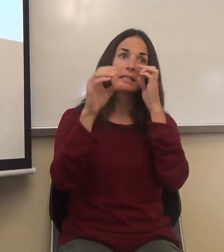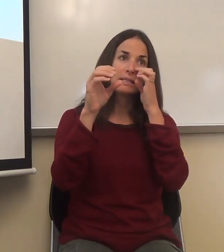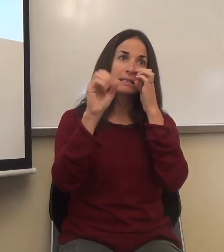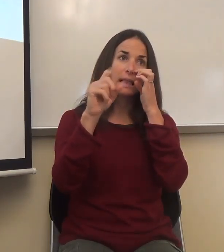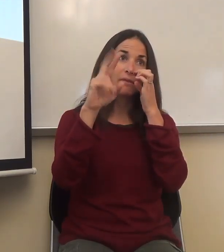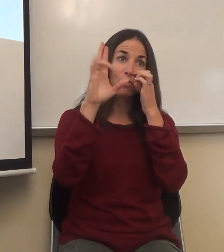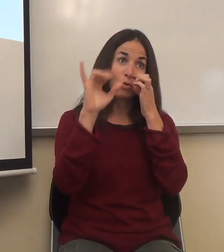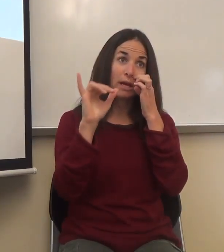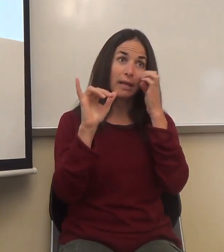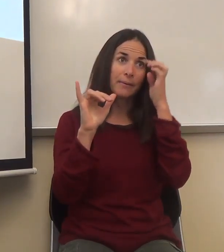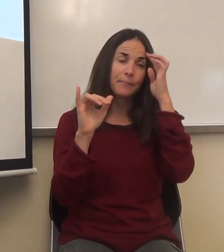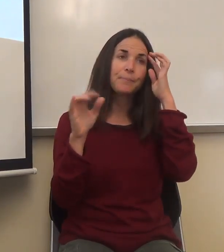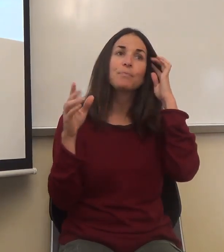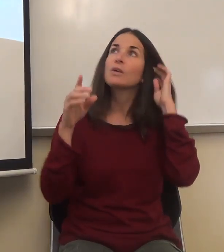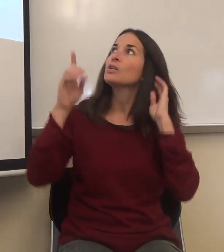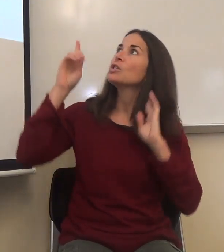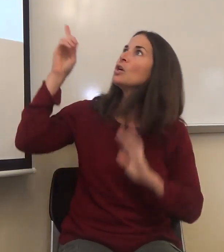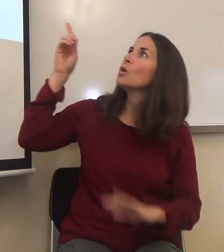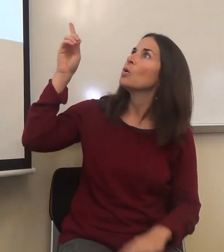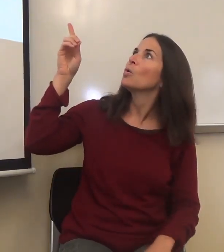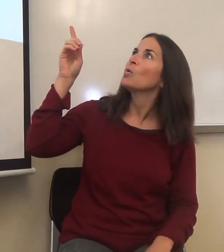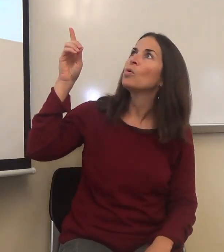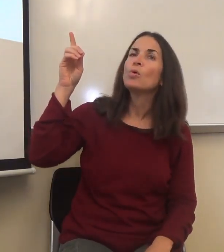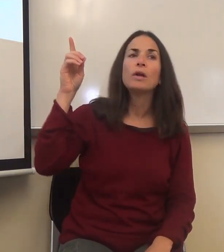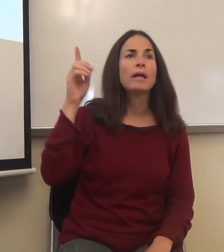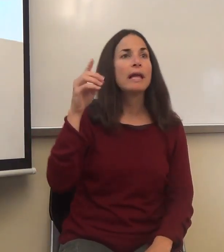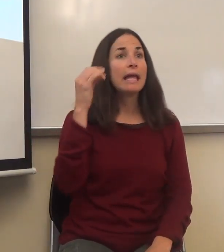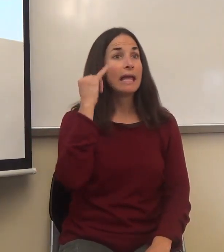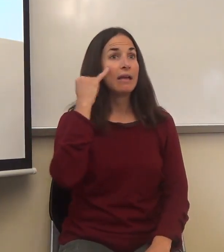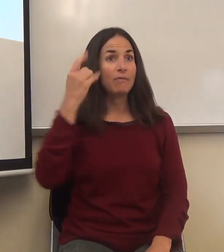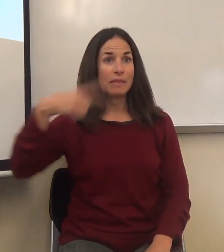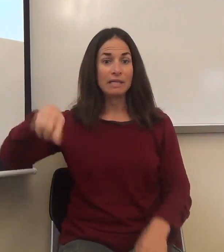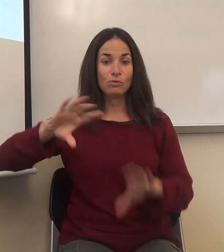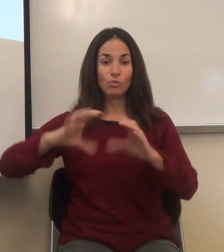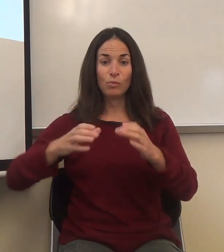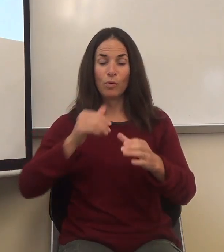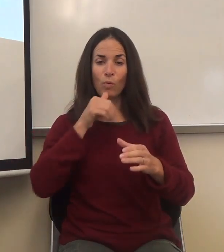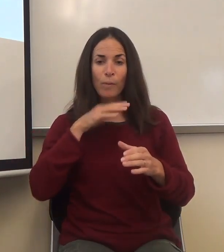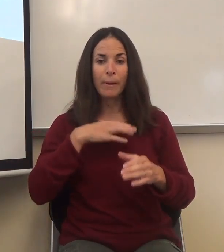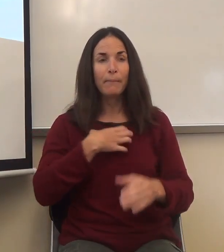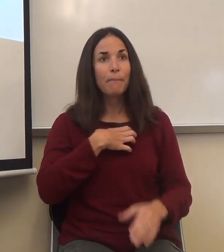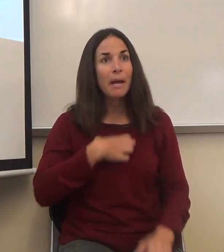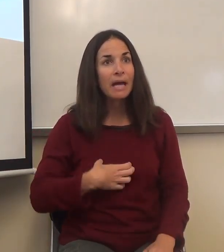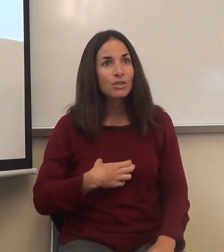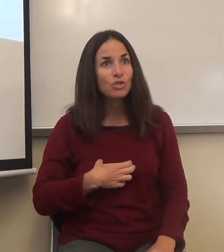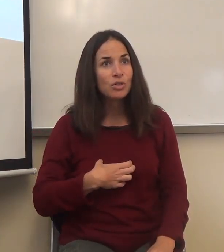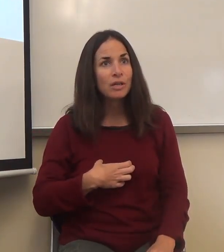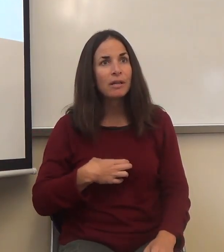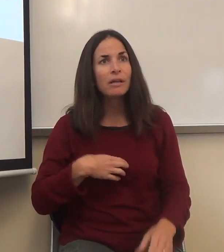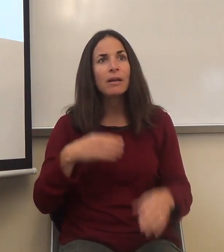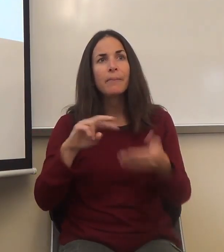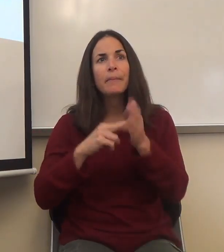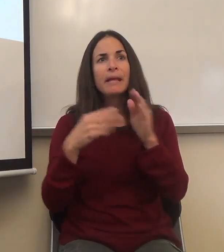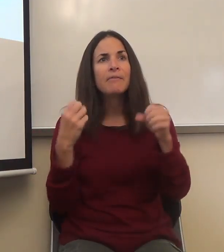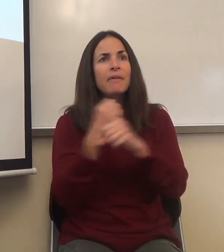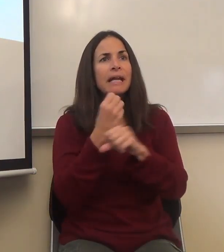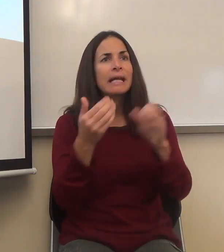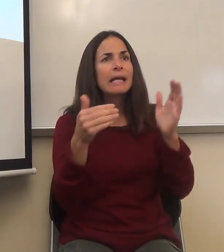these women were passionate, what were they probably fighting against?